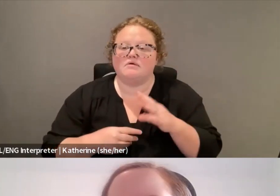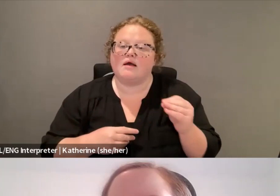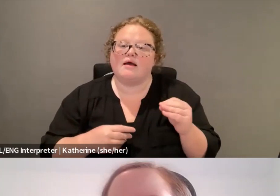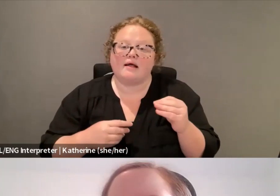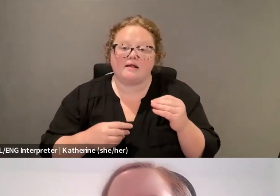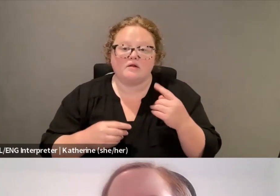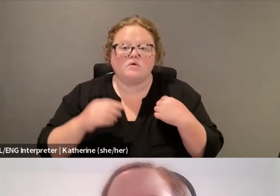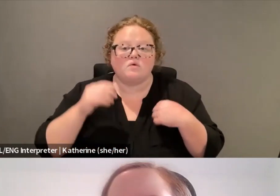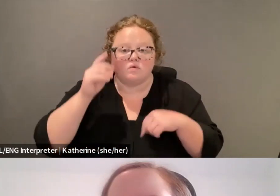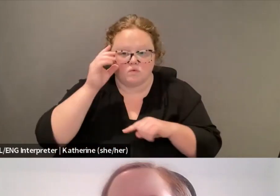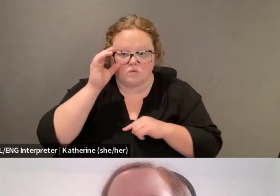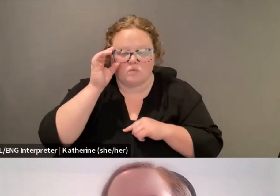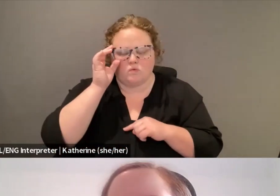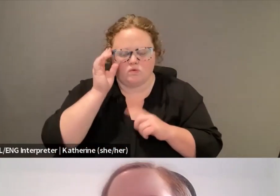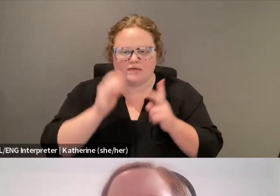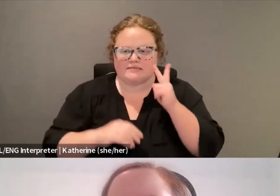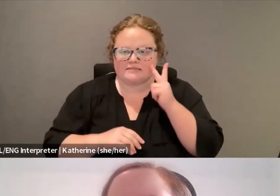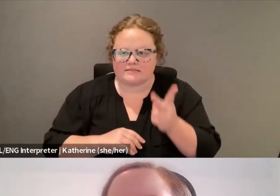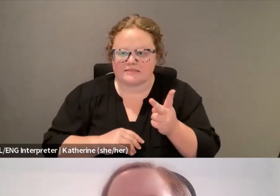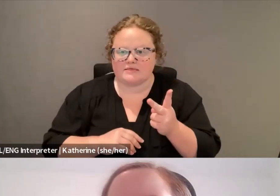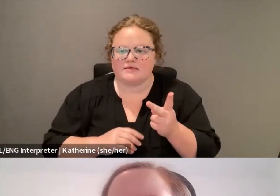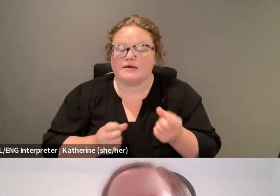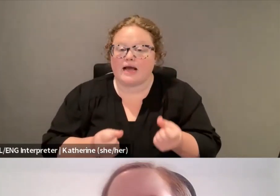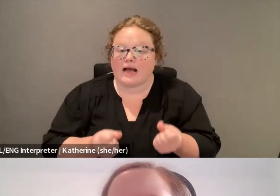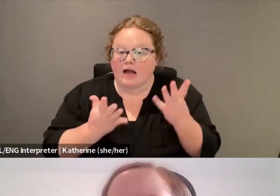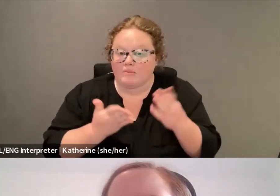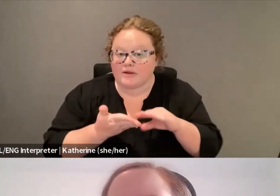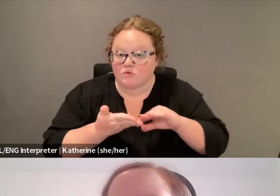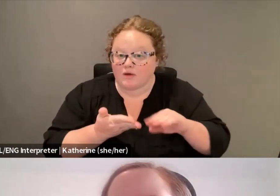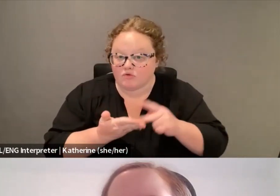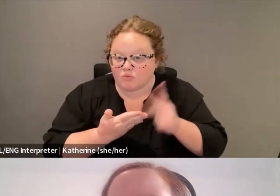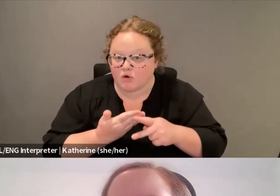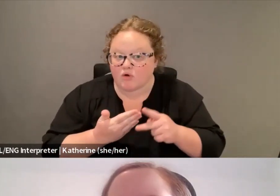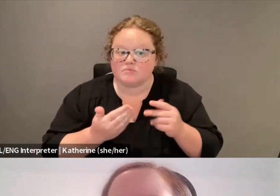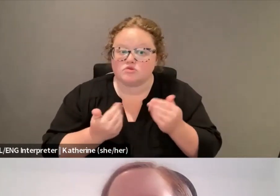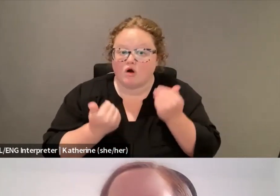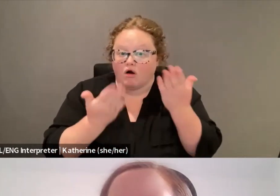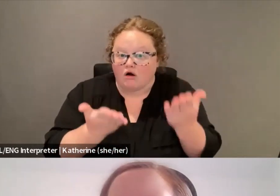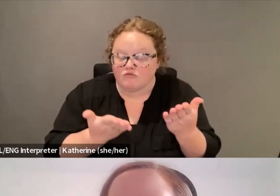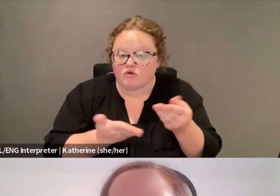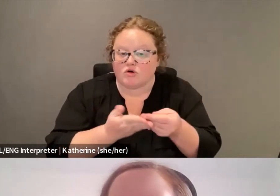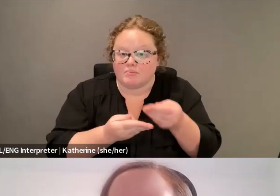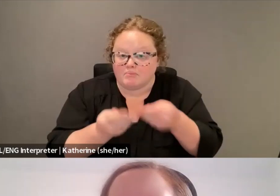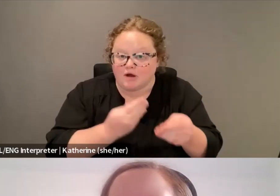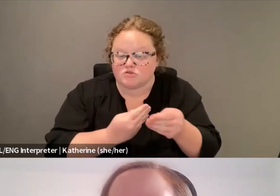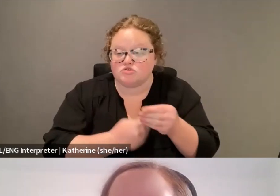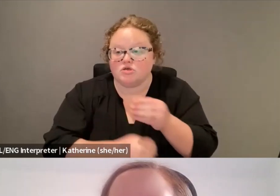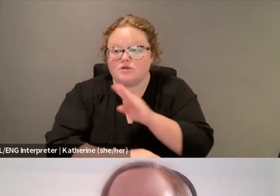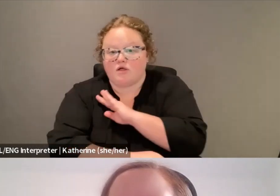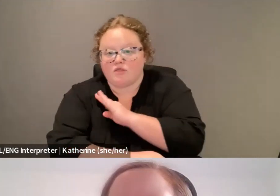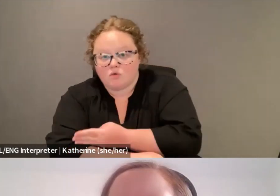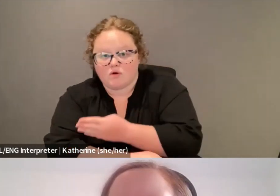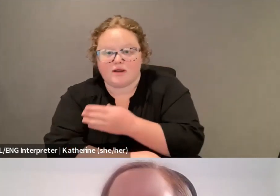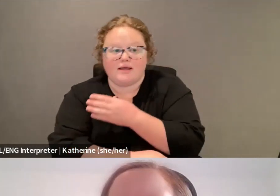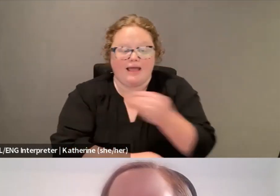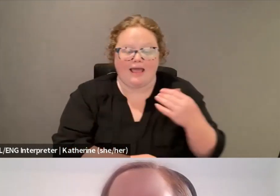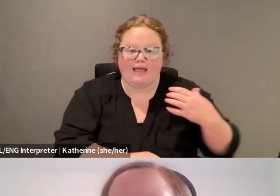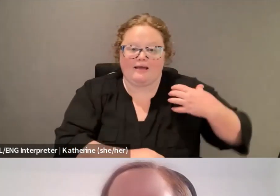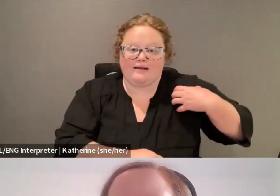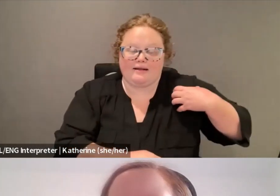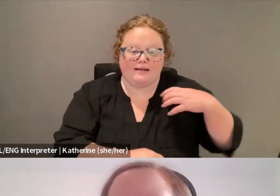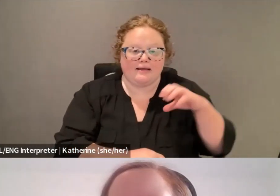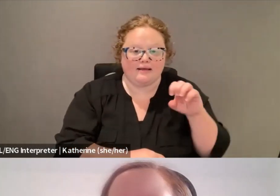seeing the number of waivers that offer employer authority, budget authority, in addition to employer authority, going up over